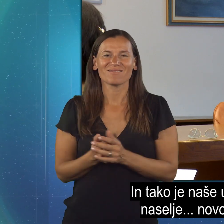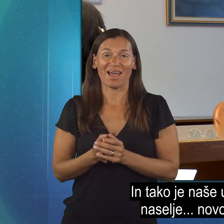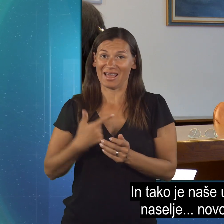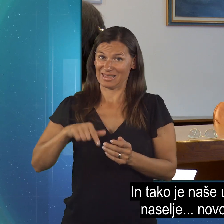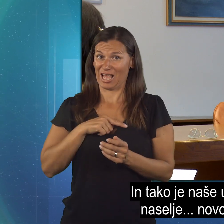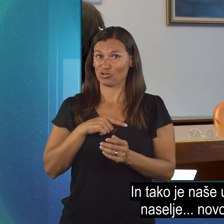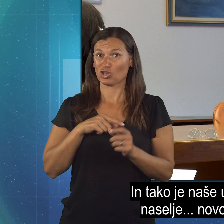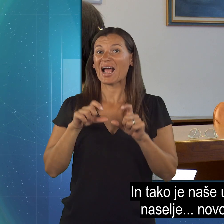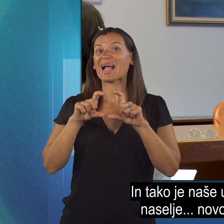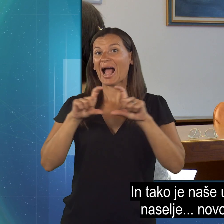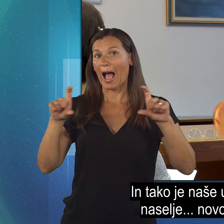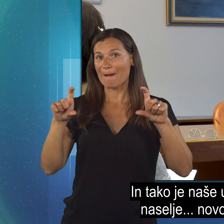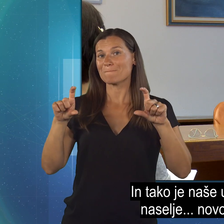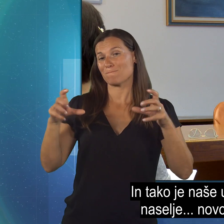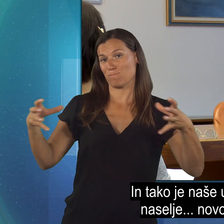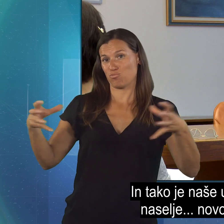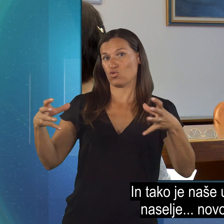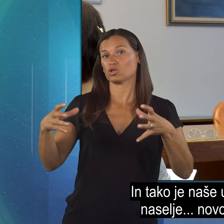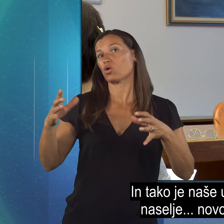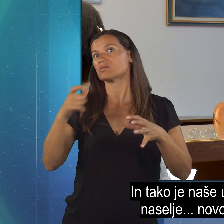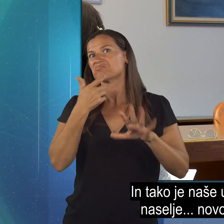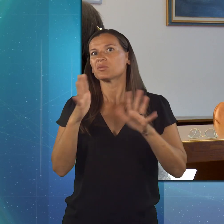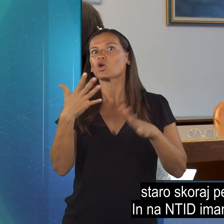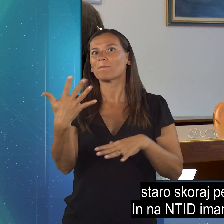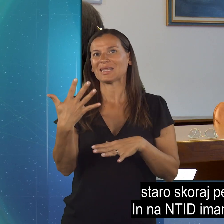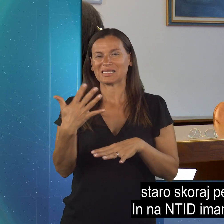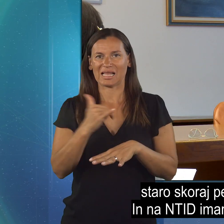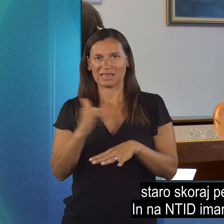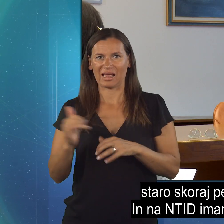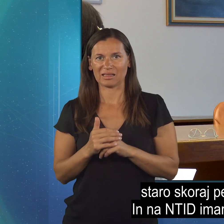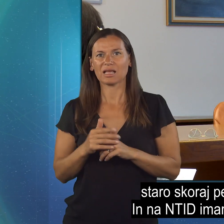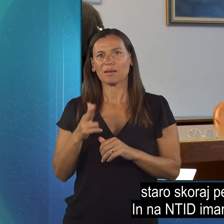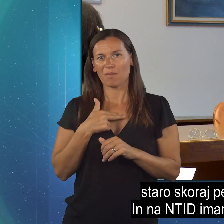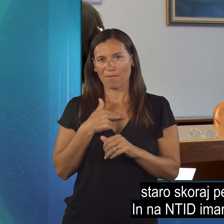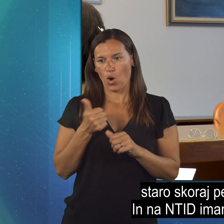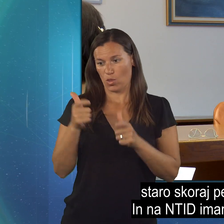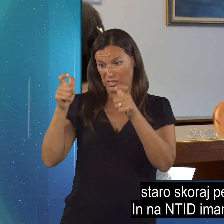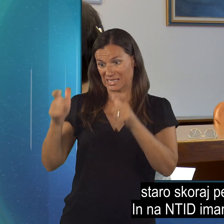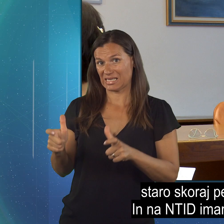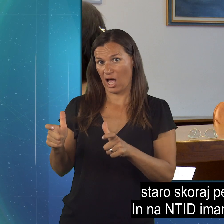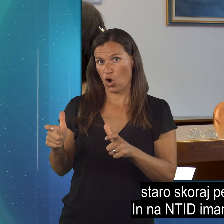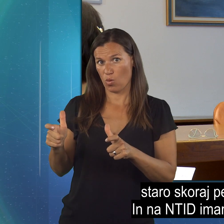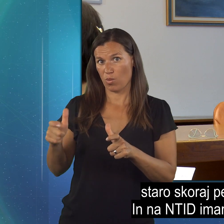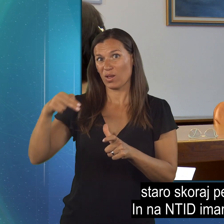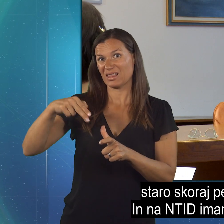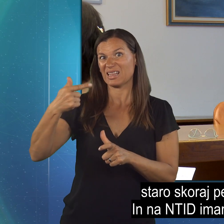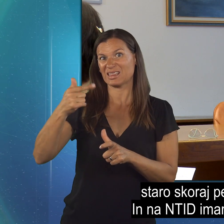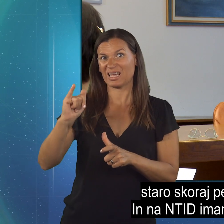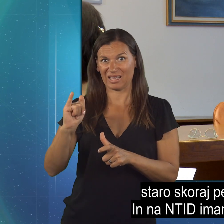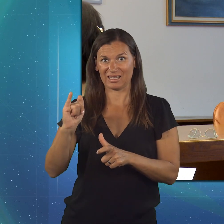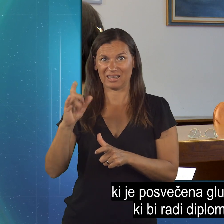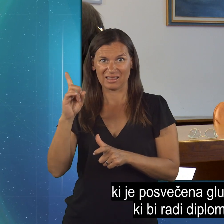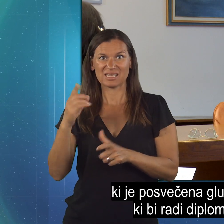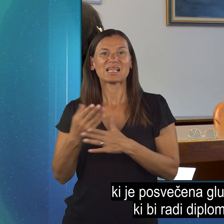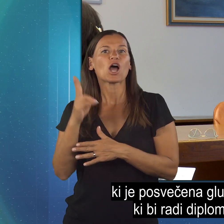college campus is almost, the new campus is almost 50 years old. And we have a dedicated building